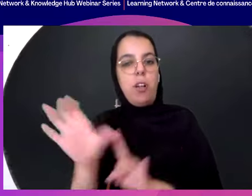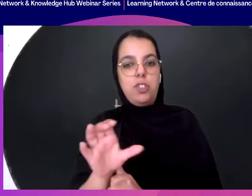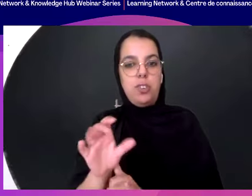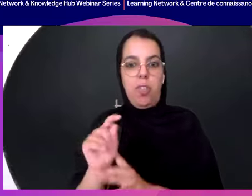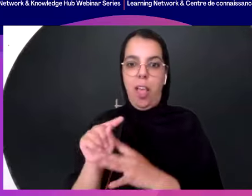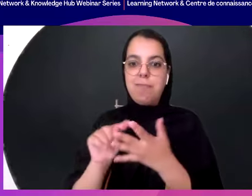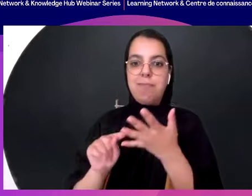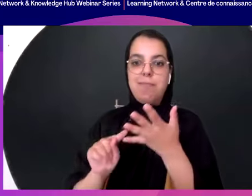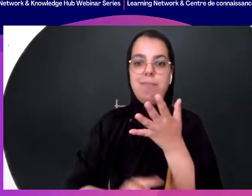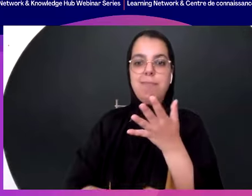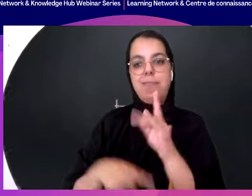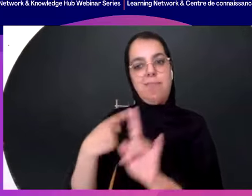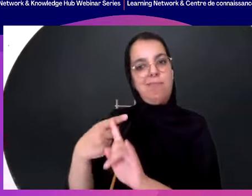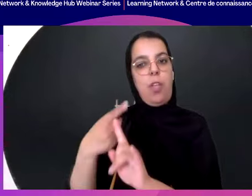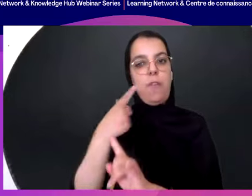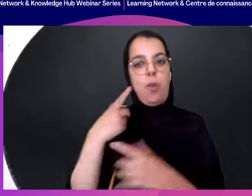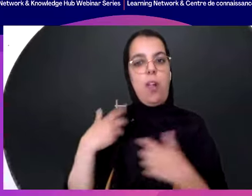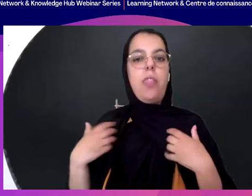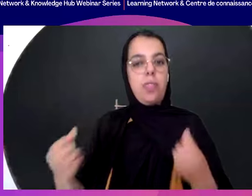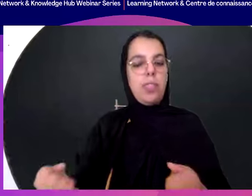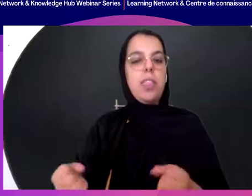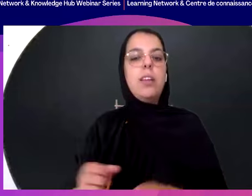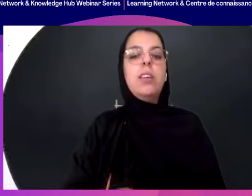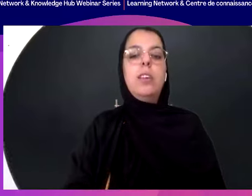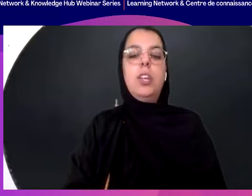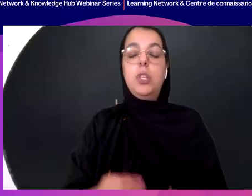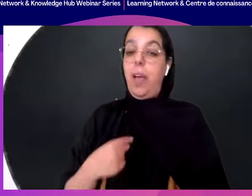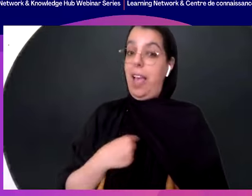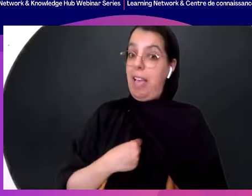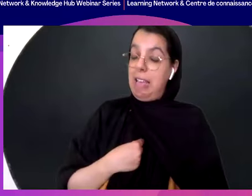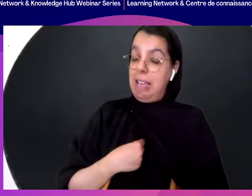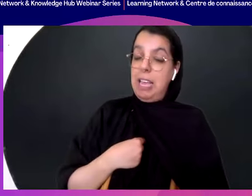for well-being. And so I think,